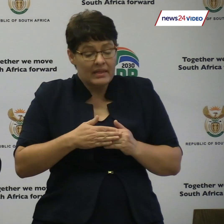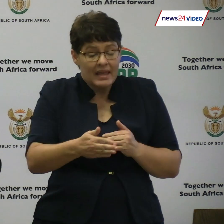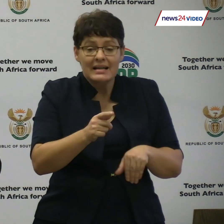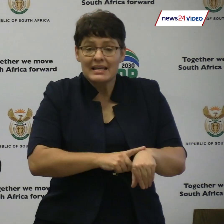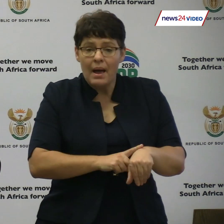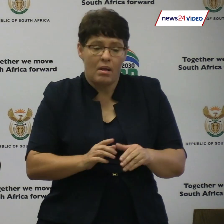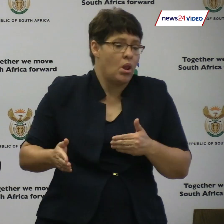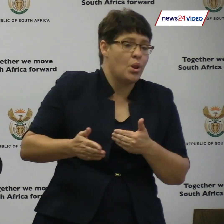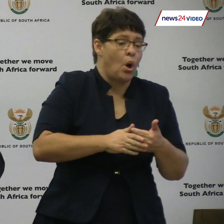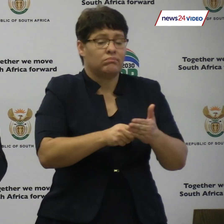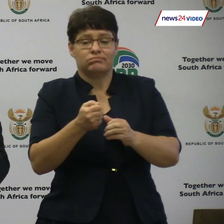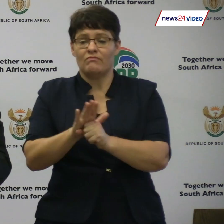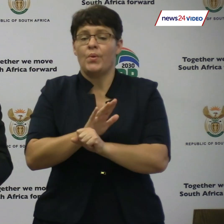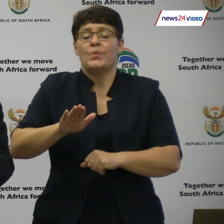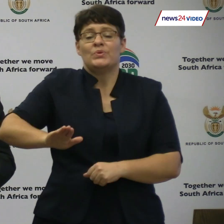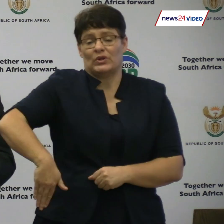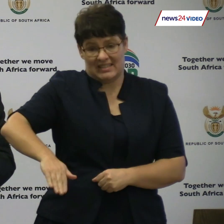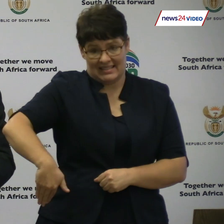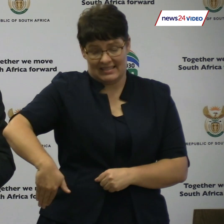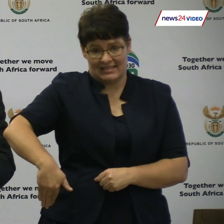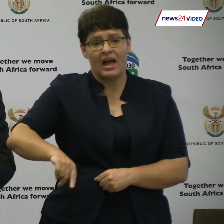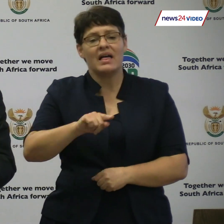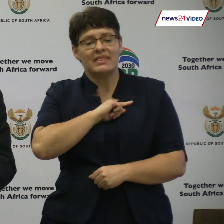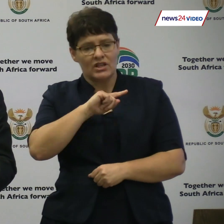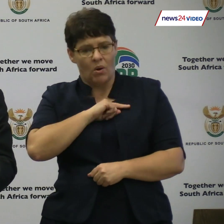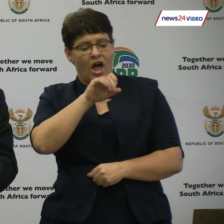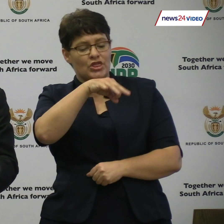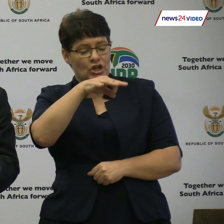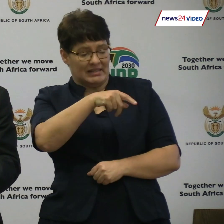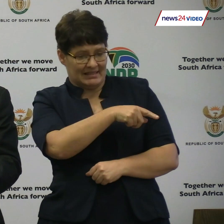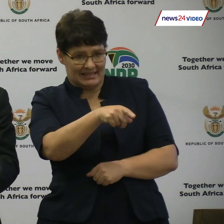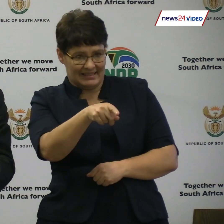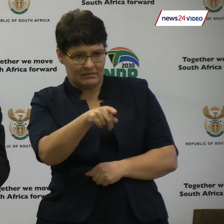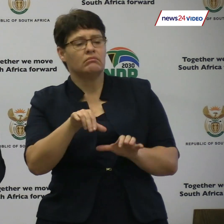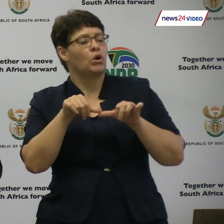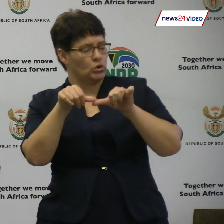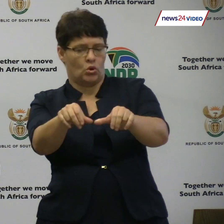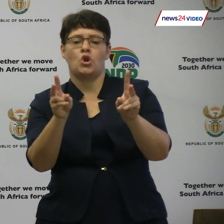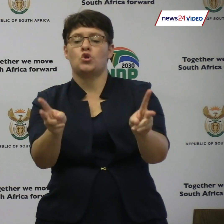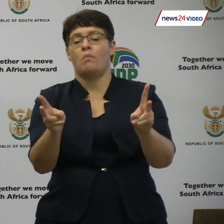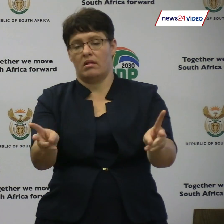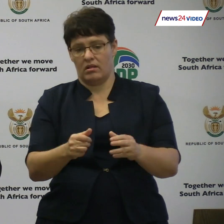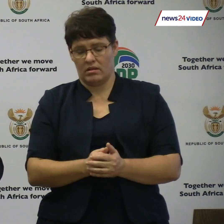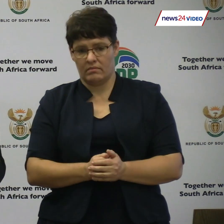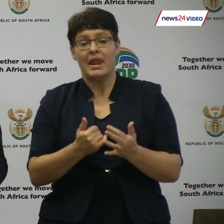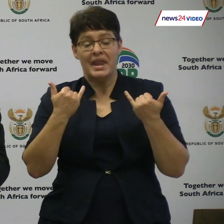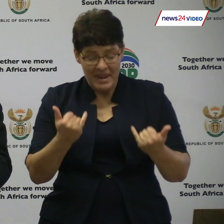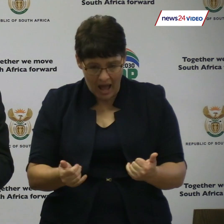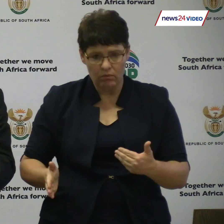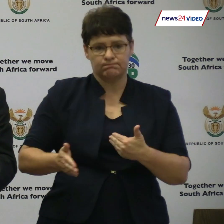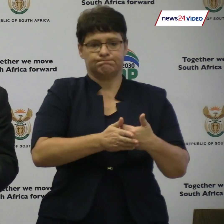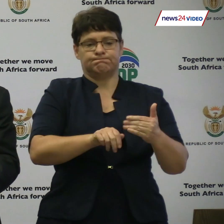was no lockdown, and that's why we allowed the 13 border posts to continue normally. Now there is a